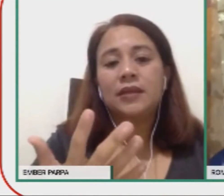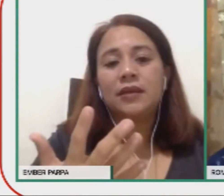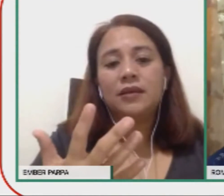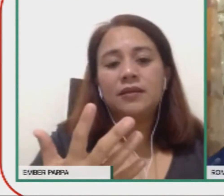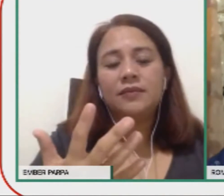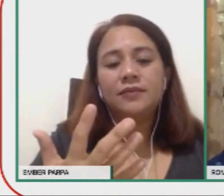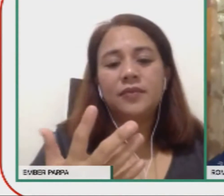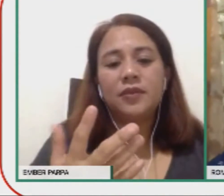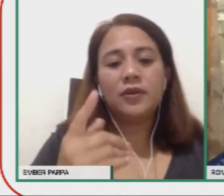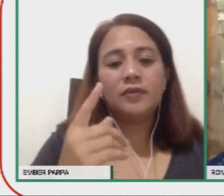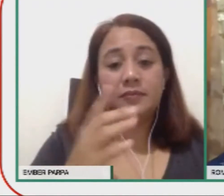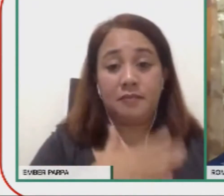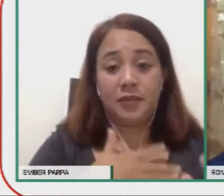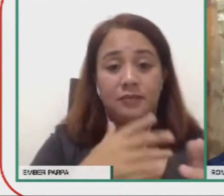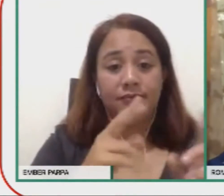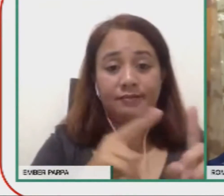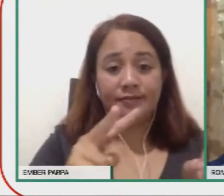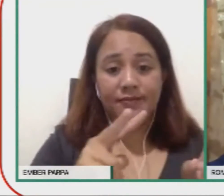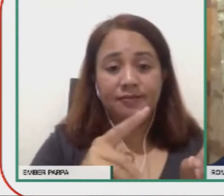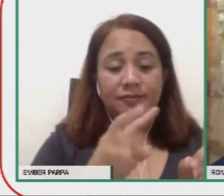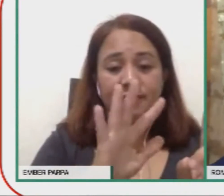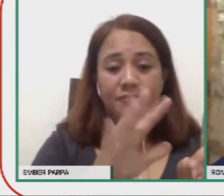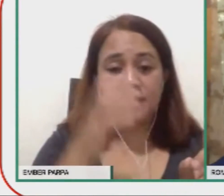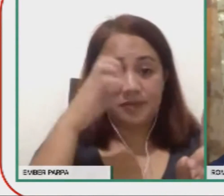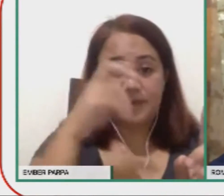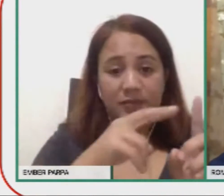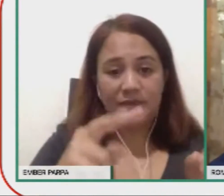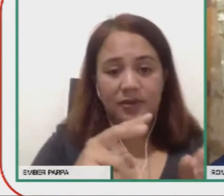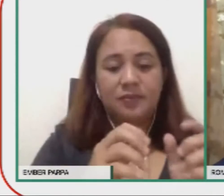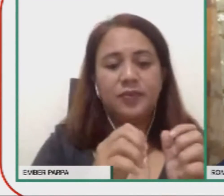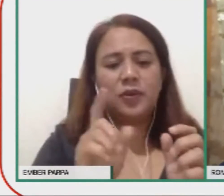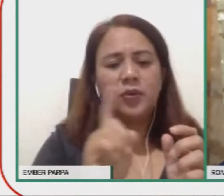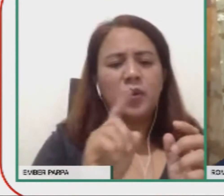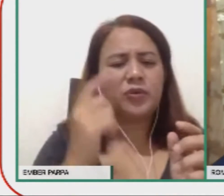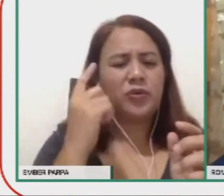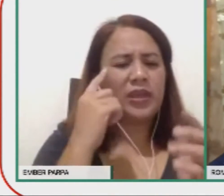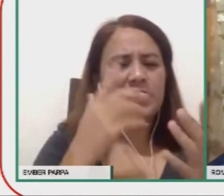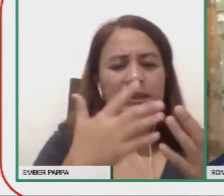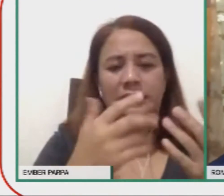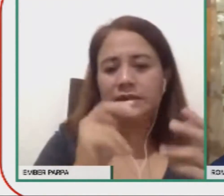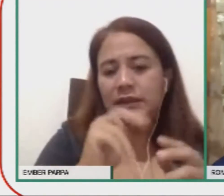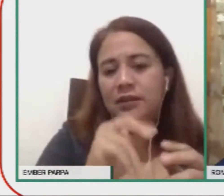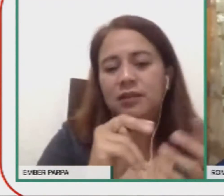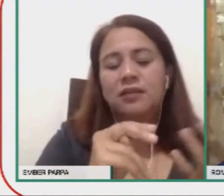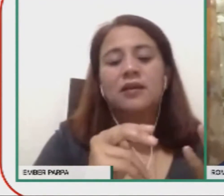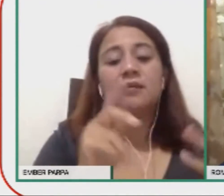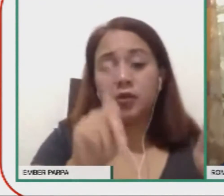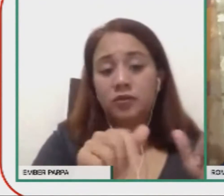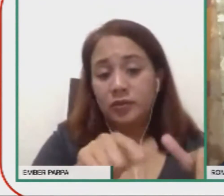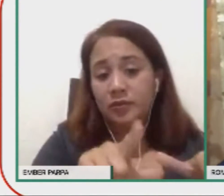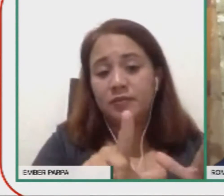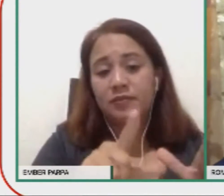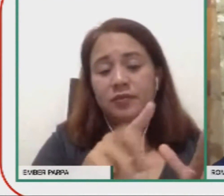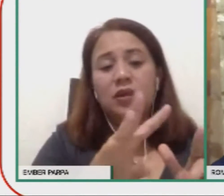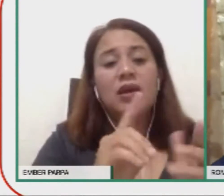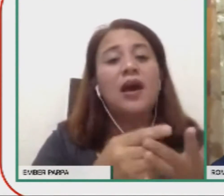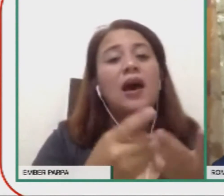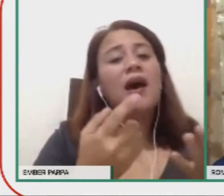from your point of view, from your experience, what do you think are the pressing needs of the PWDs?